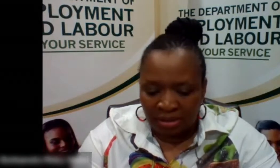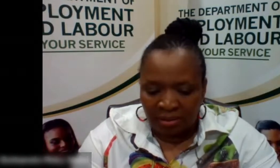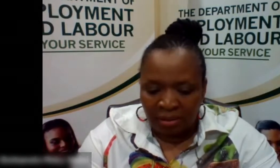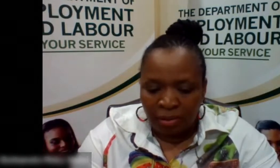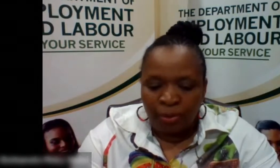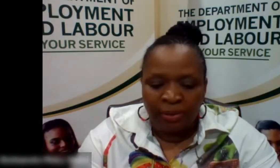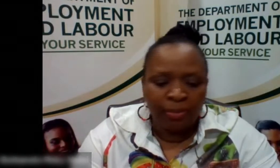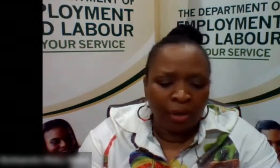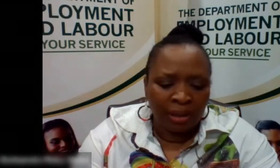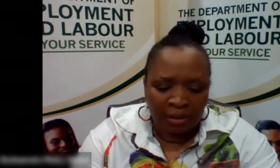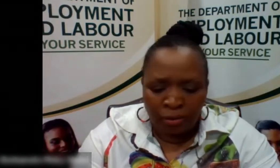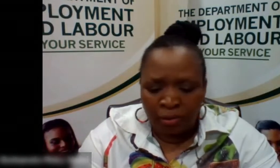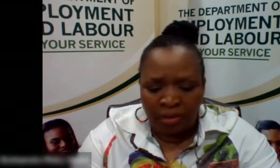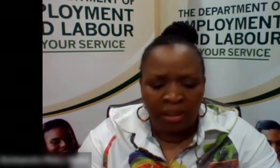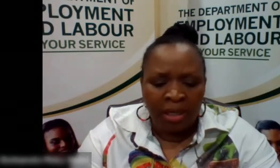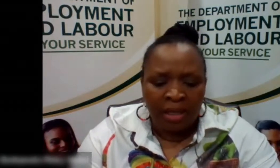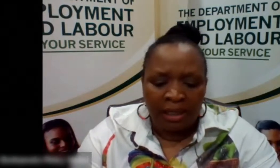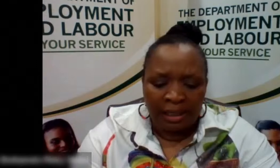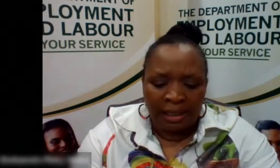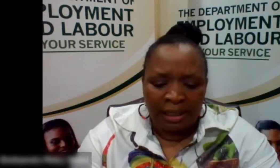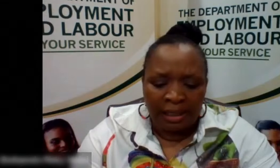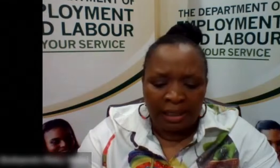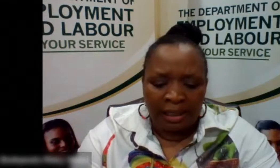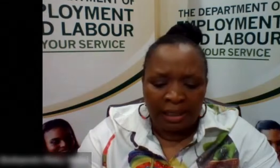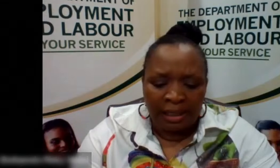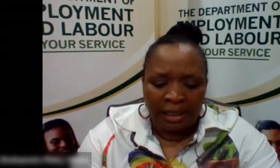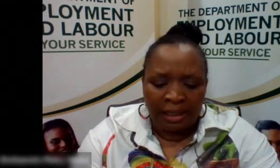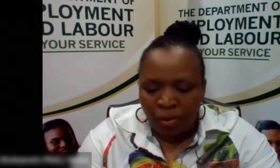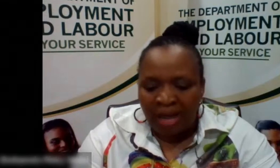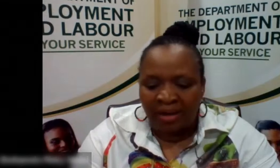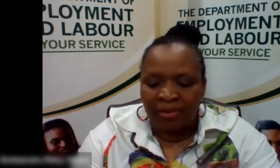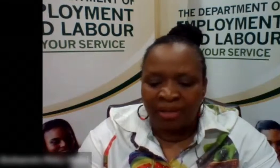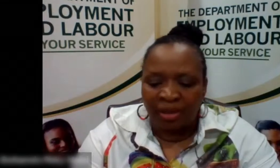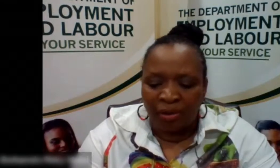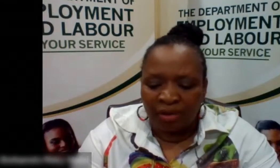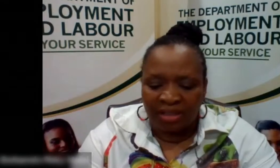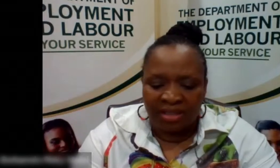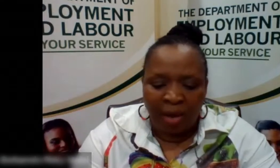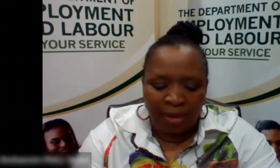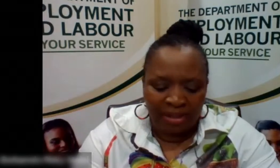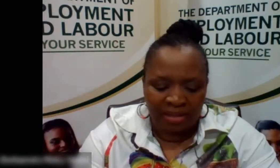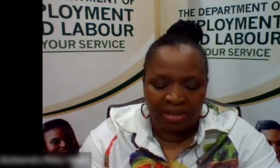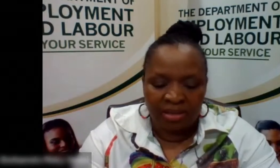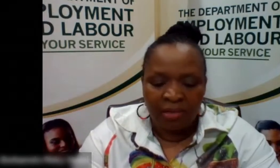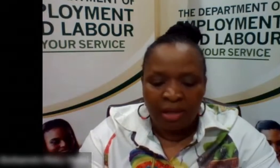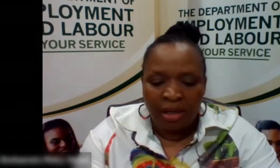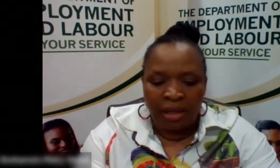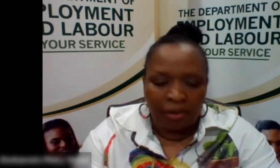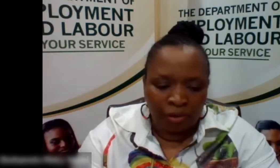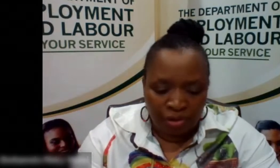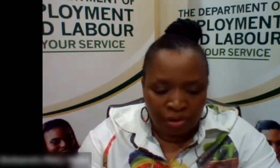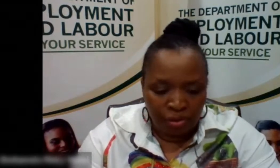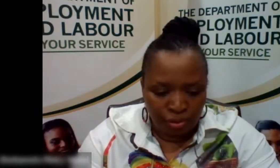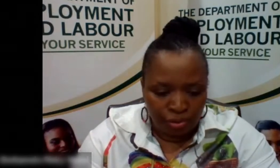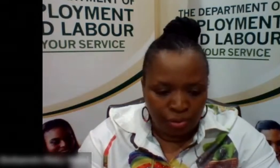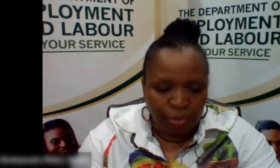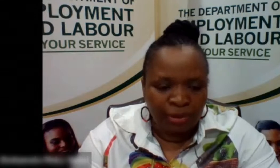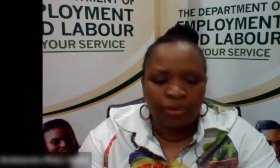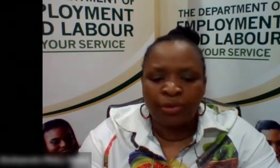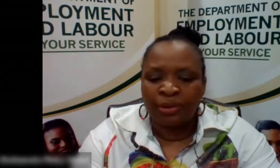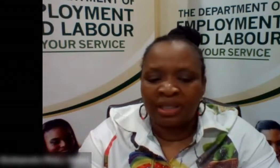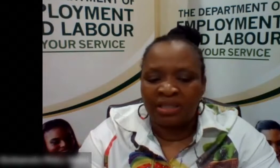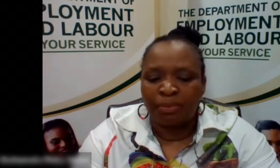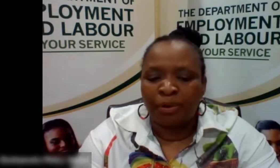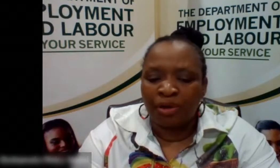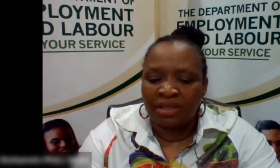children. We mollycoddle and tiptoe around the wrong things our kids continue to do. We